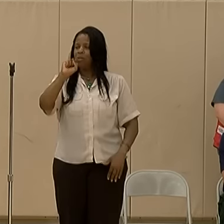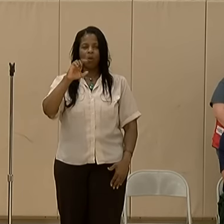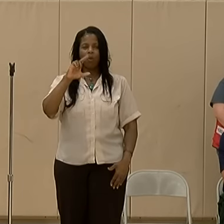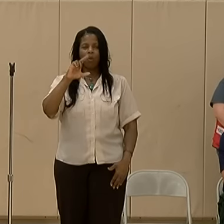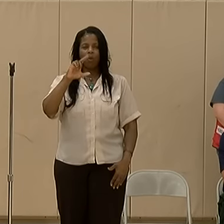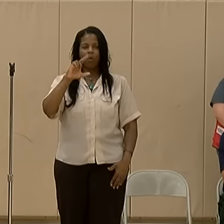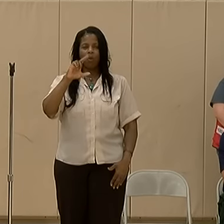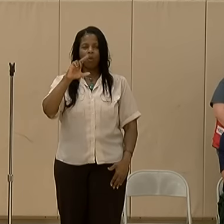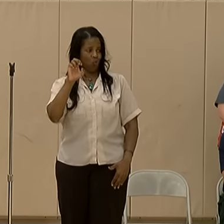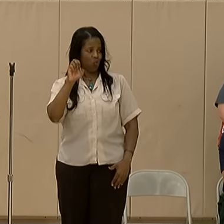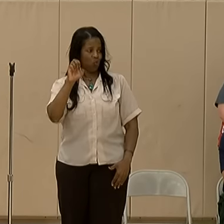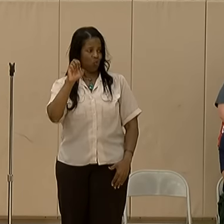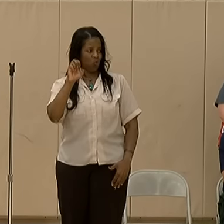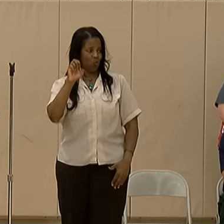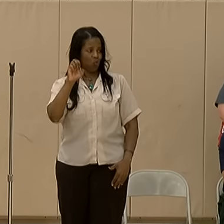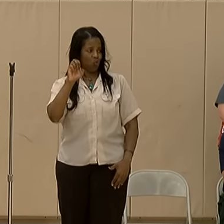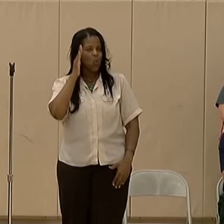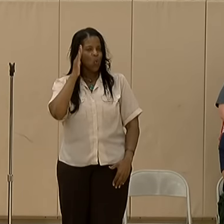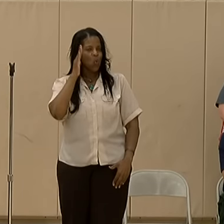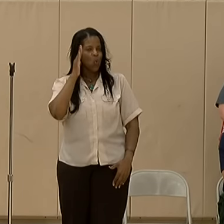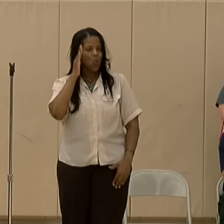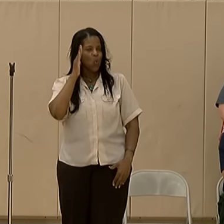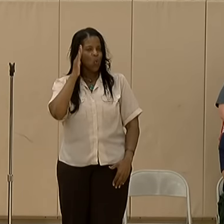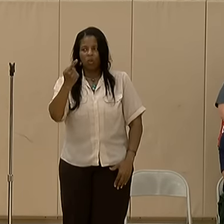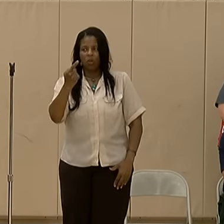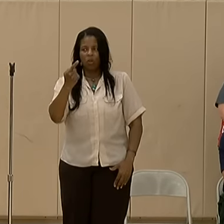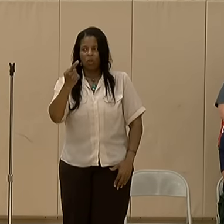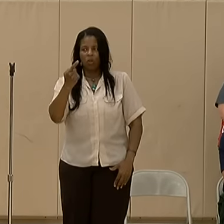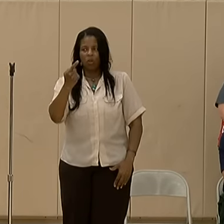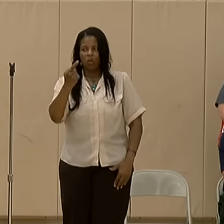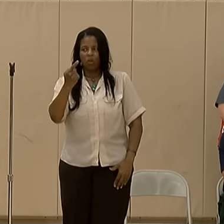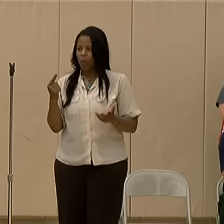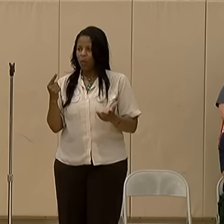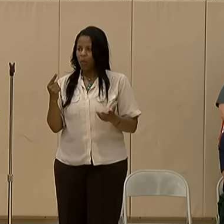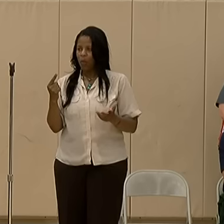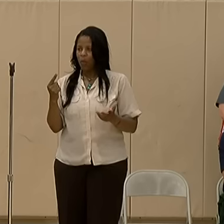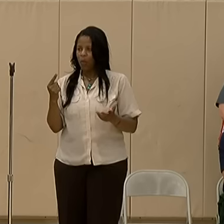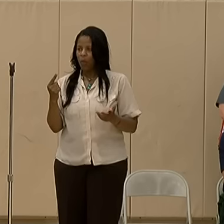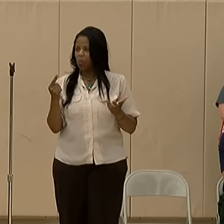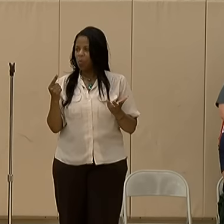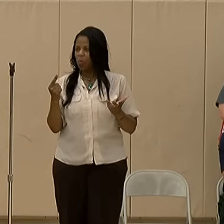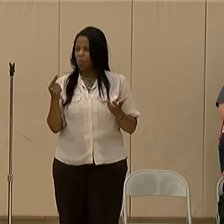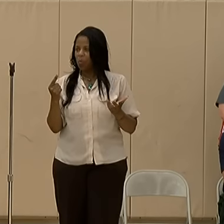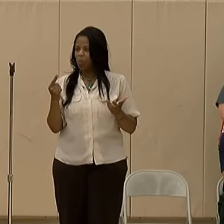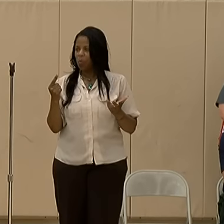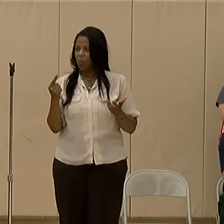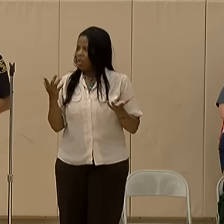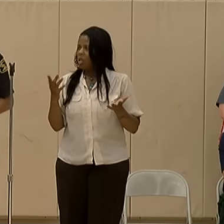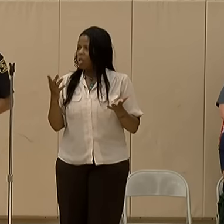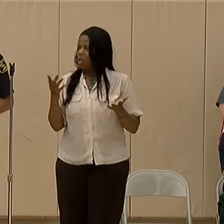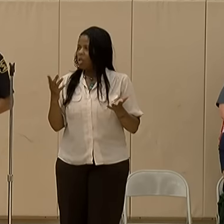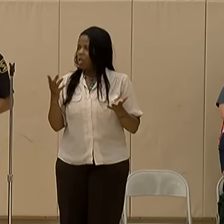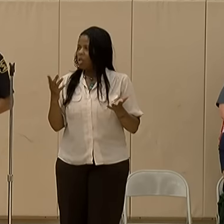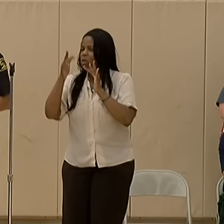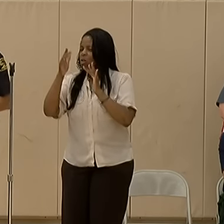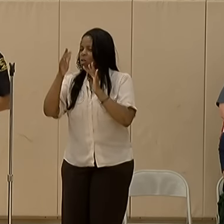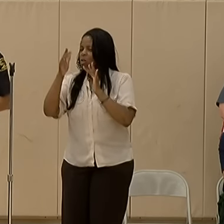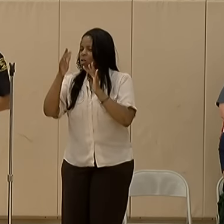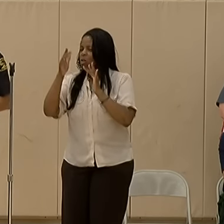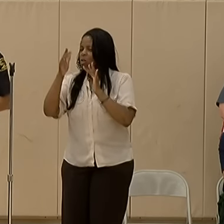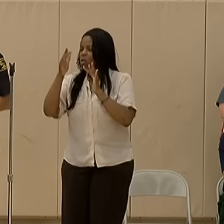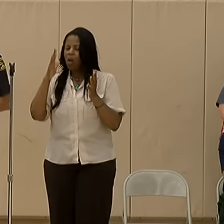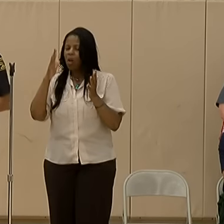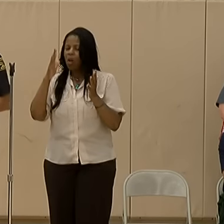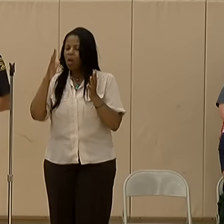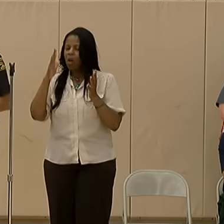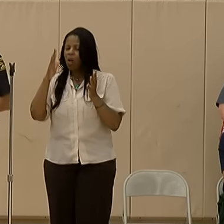We'll get the information out. I promise. We will get the information out. Television, internet, Facebook. A lot of us